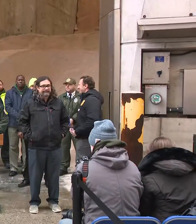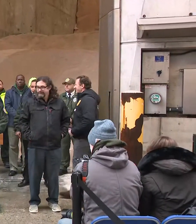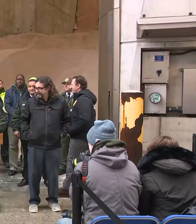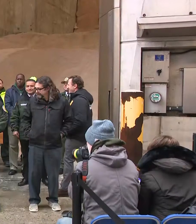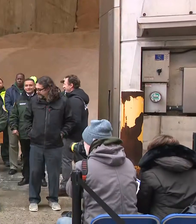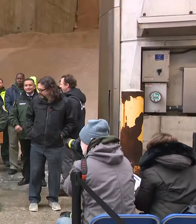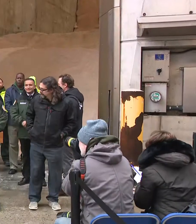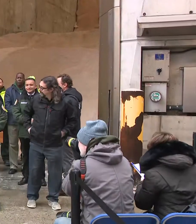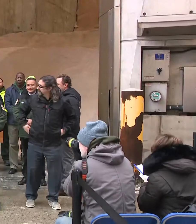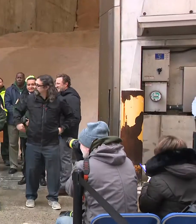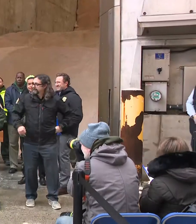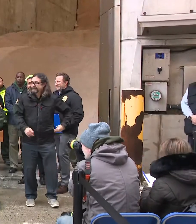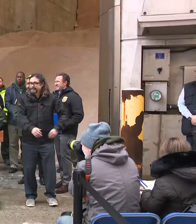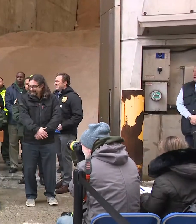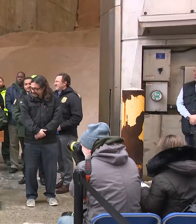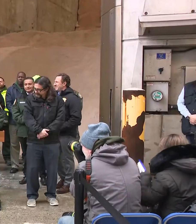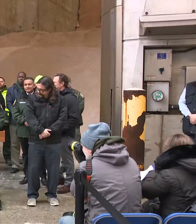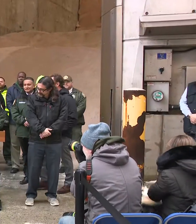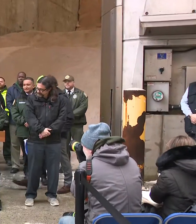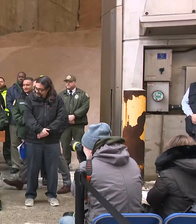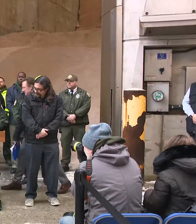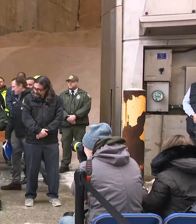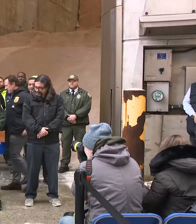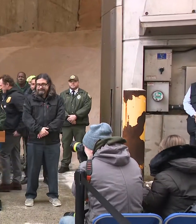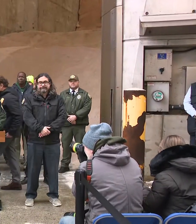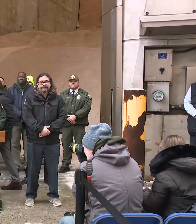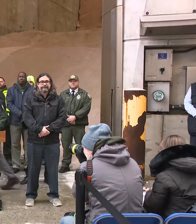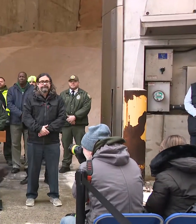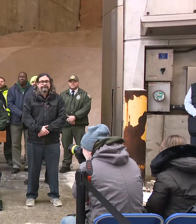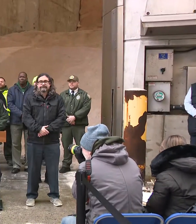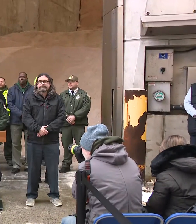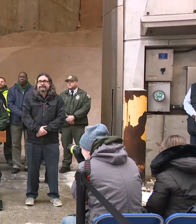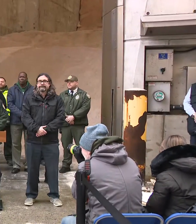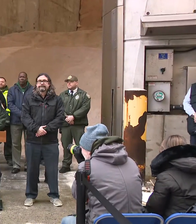How's it going, John? All right.